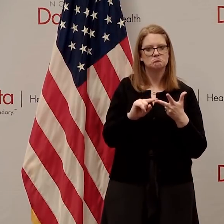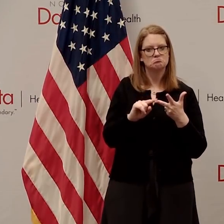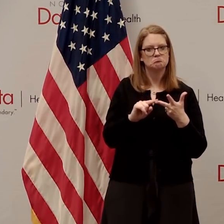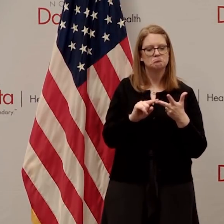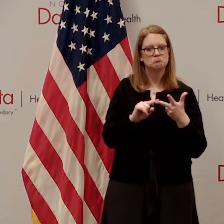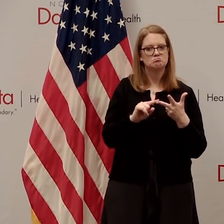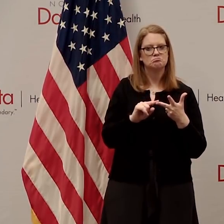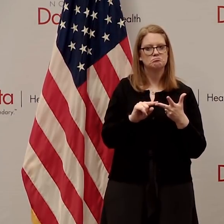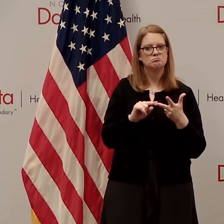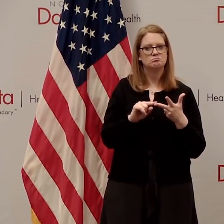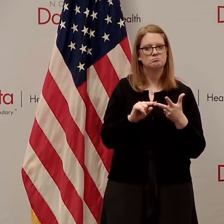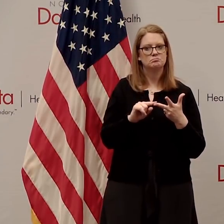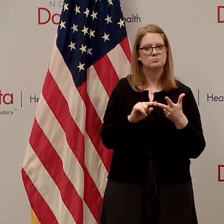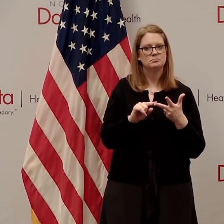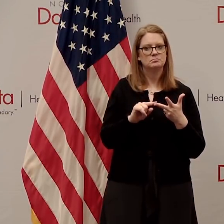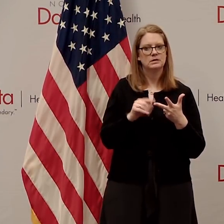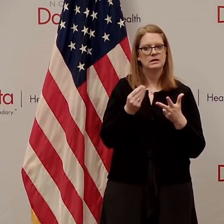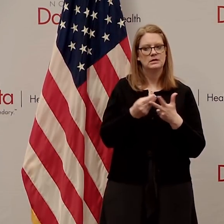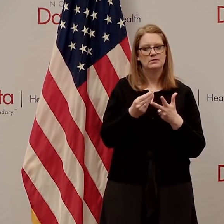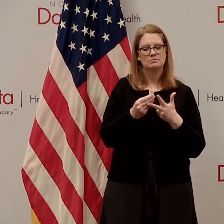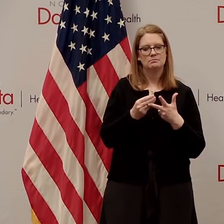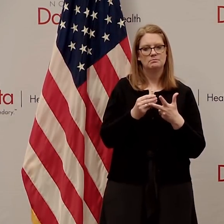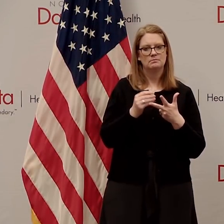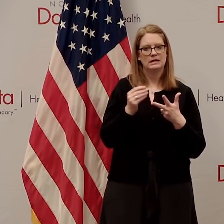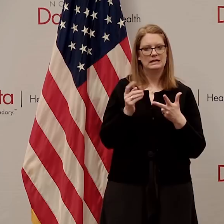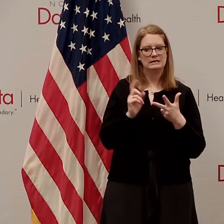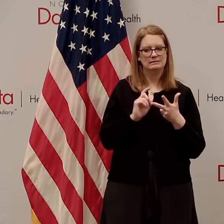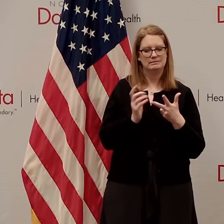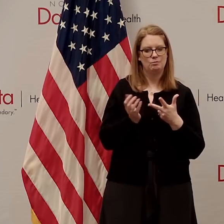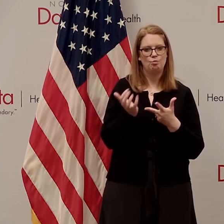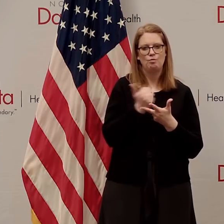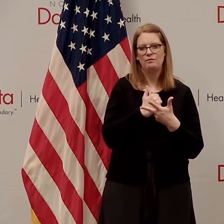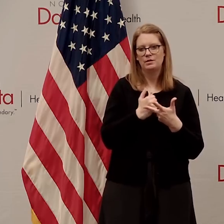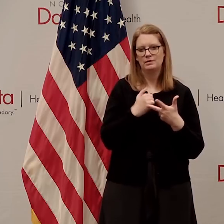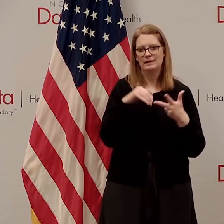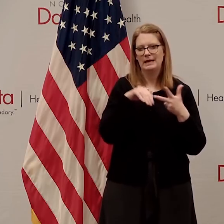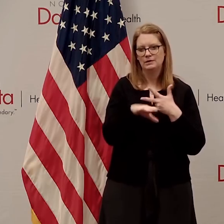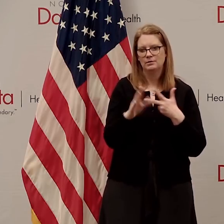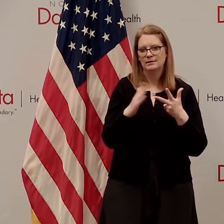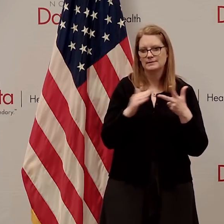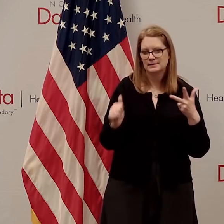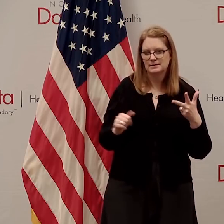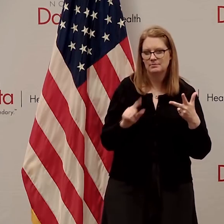get revenue into their system during this time when